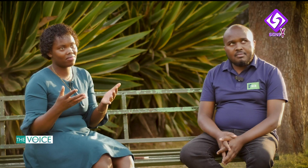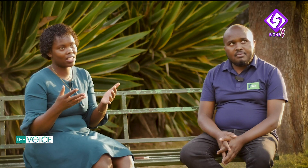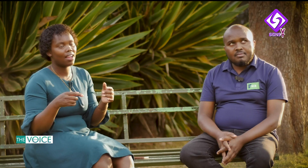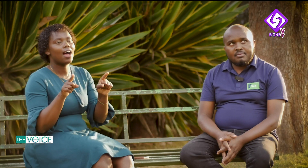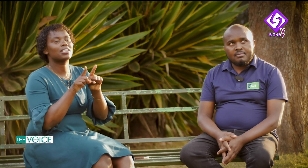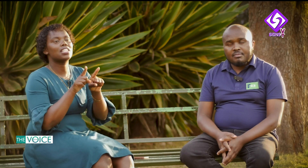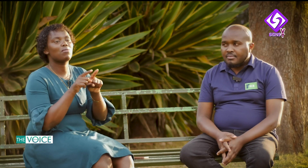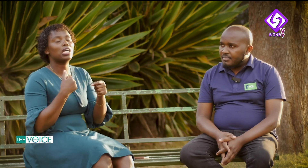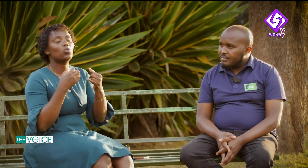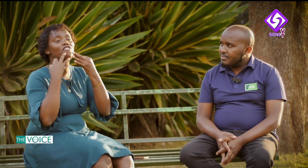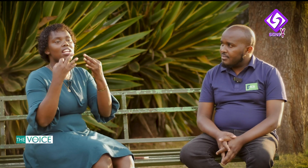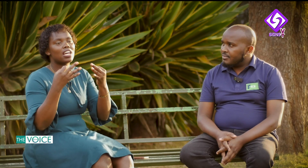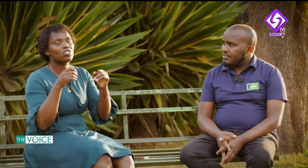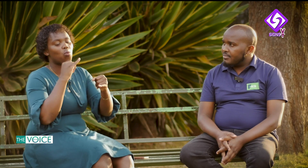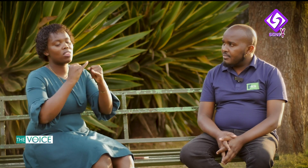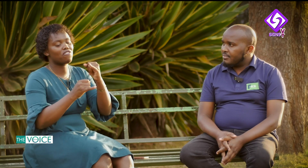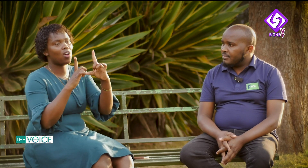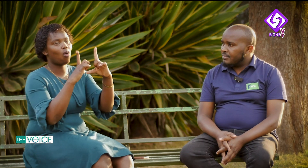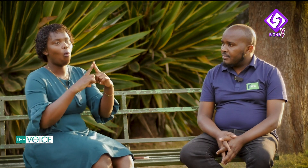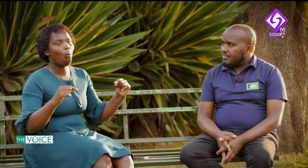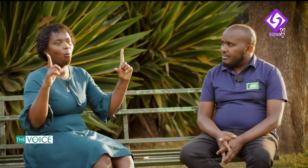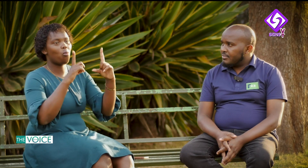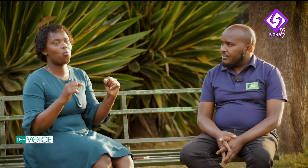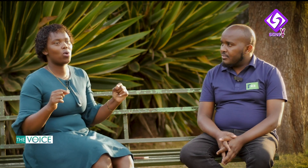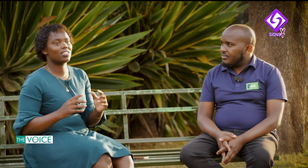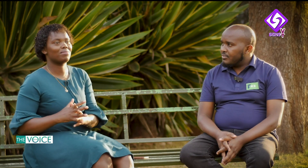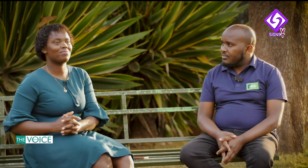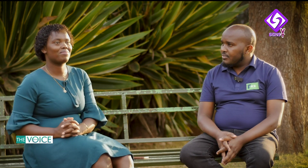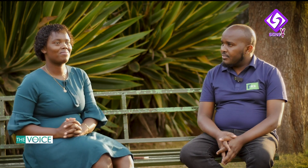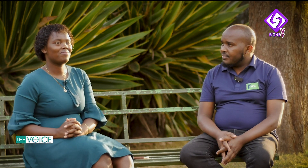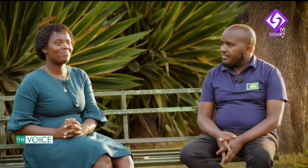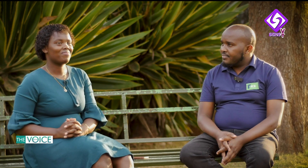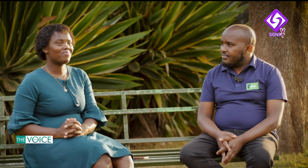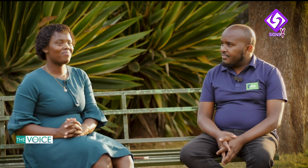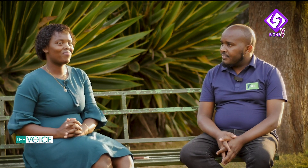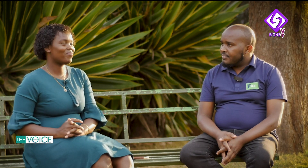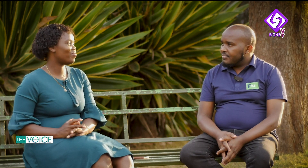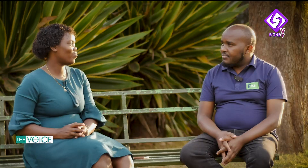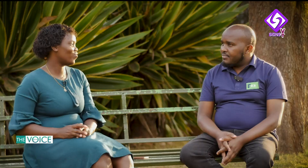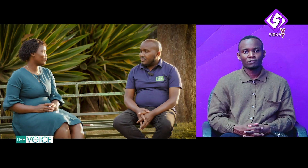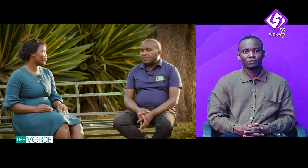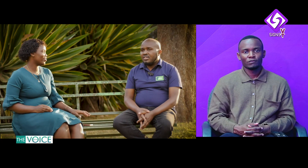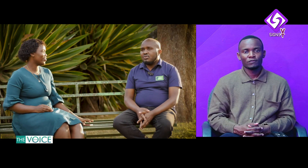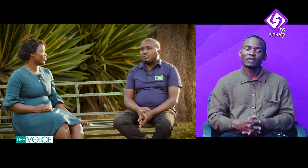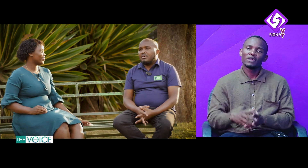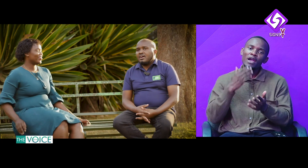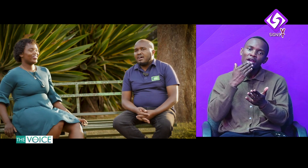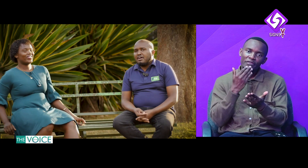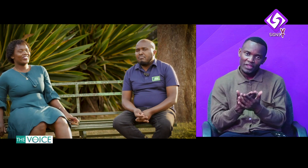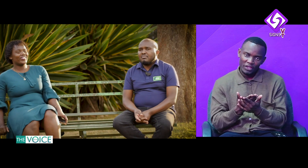and the last words. Also, finally, give us the final words. Thank